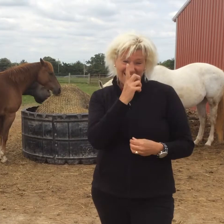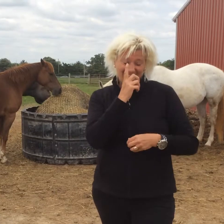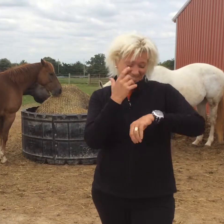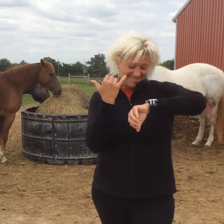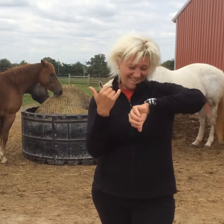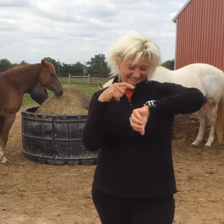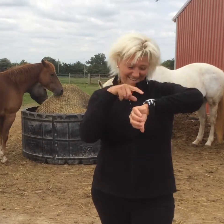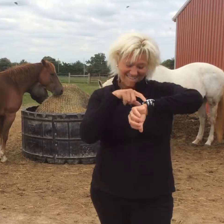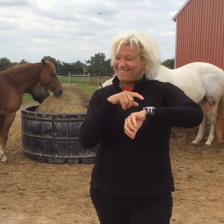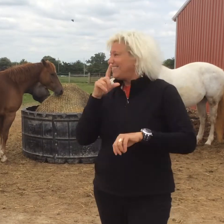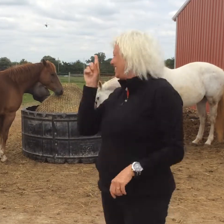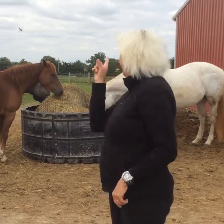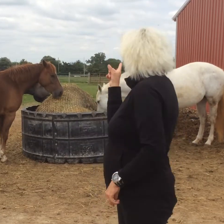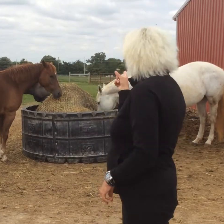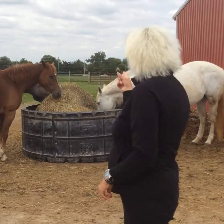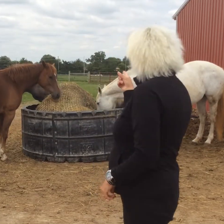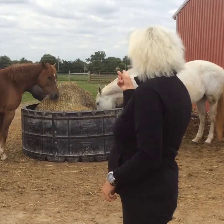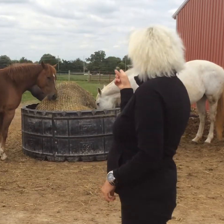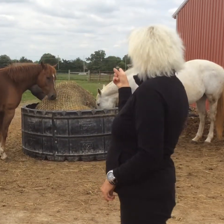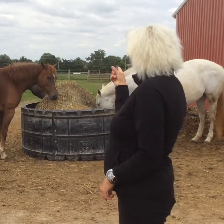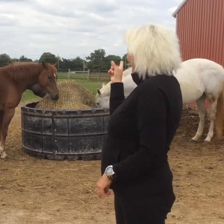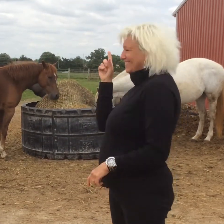These beautiful horses, it must be lunchtime.